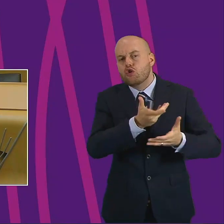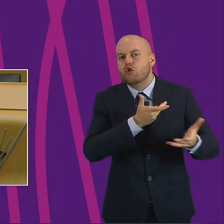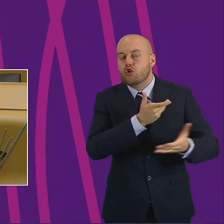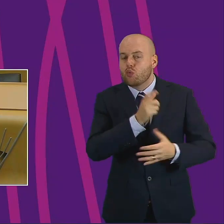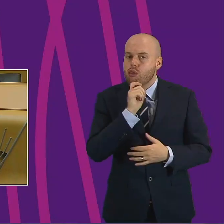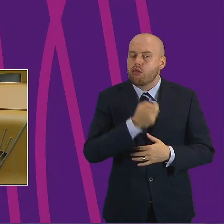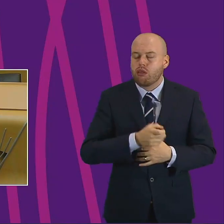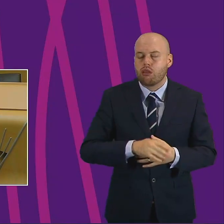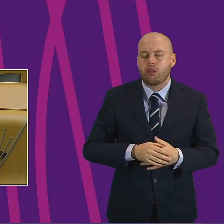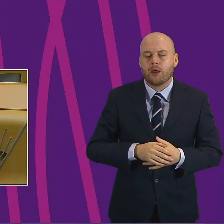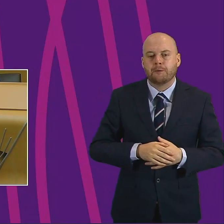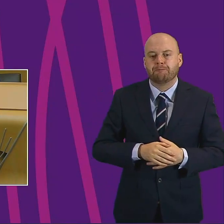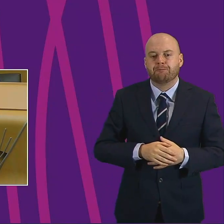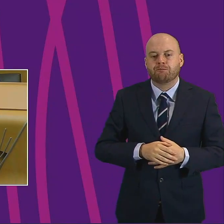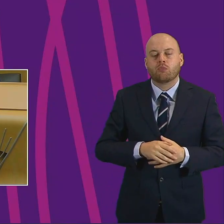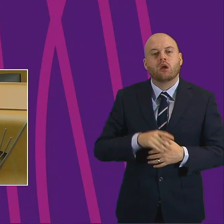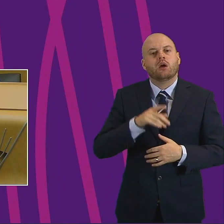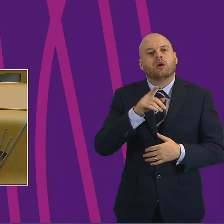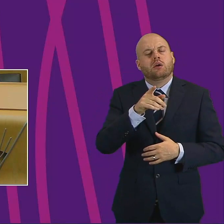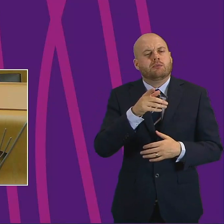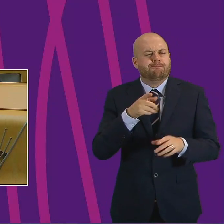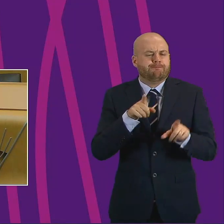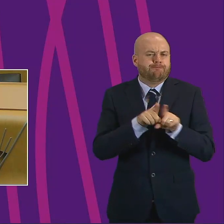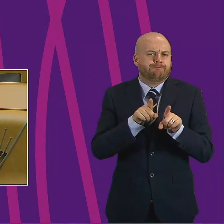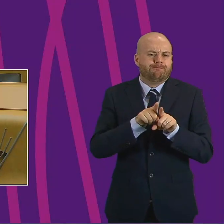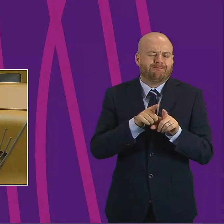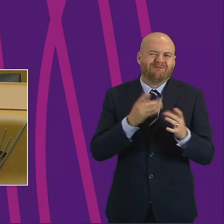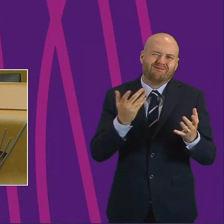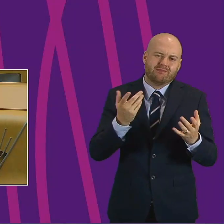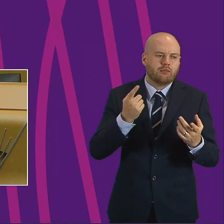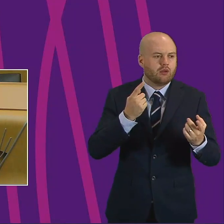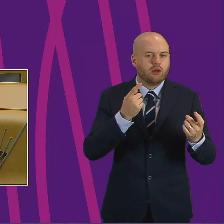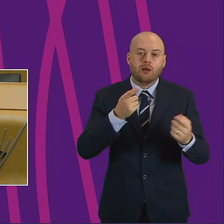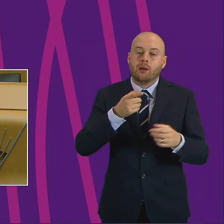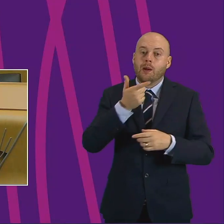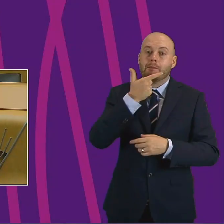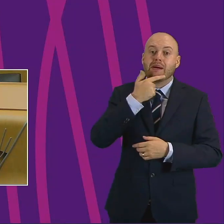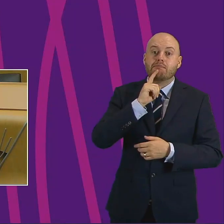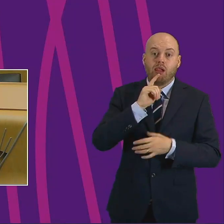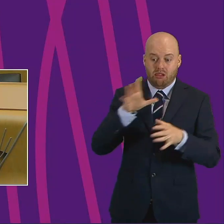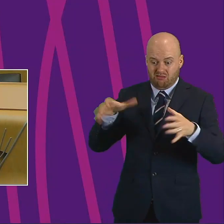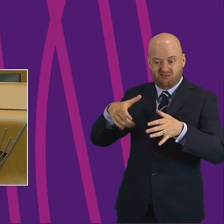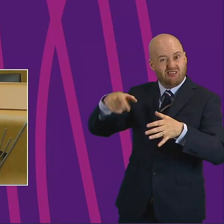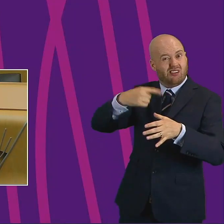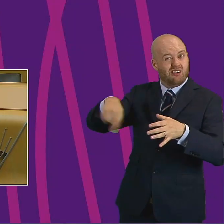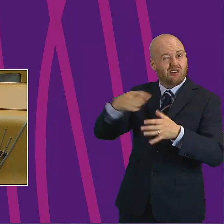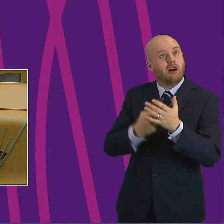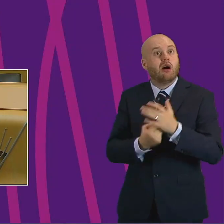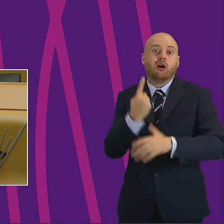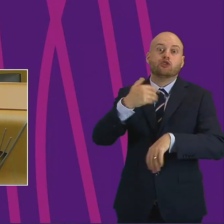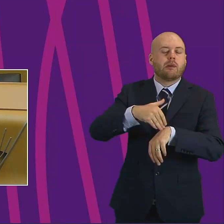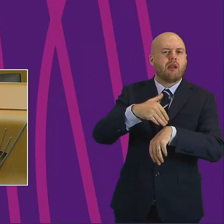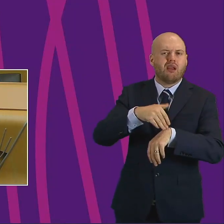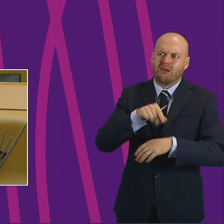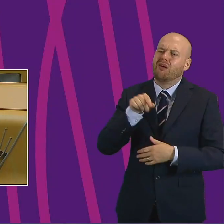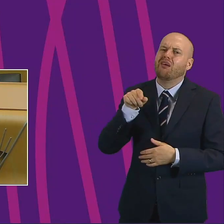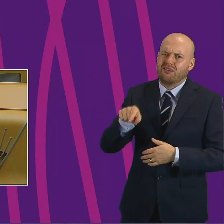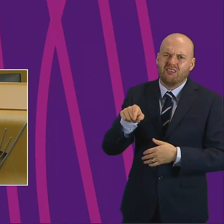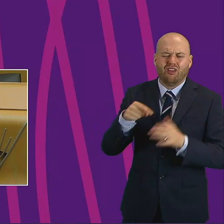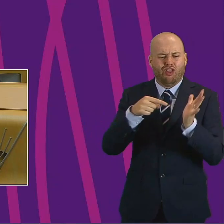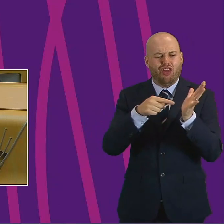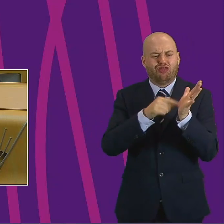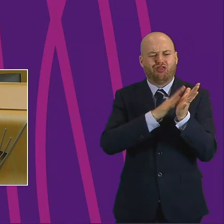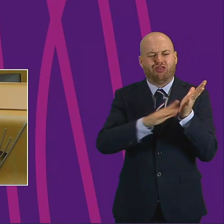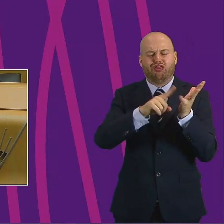to do so. Cabinet Secretary, these people were thugs. I witnessed helicopters,